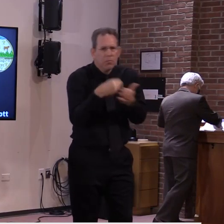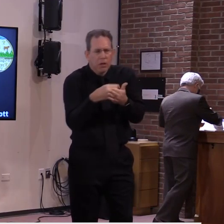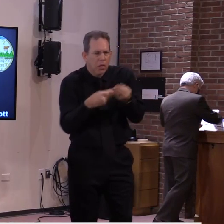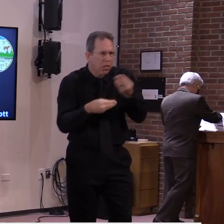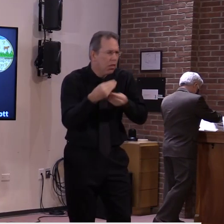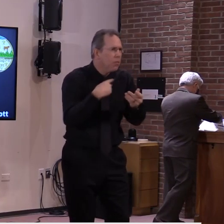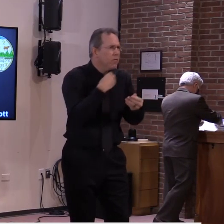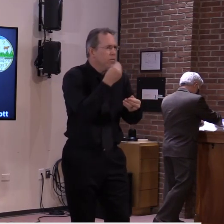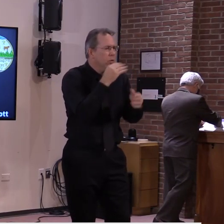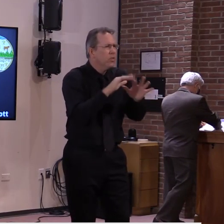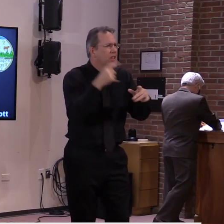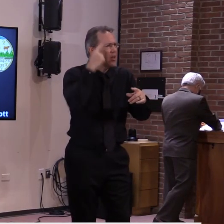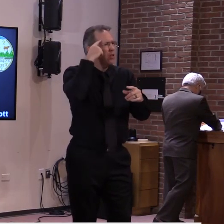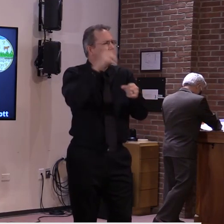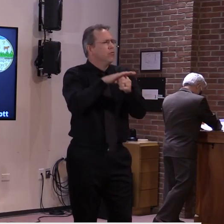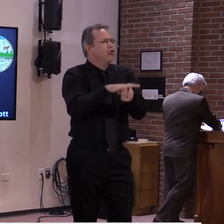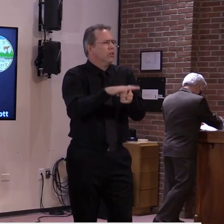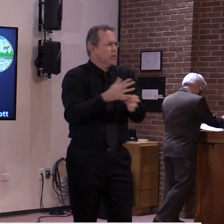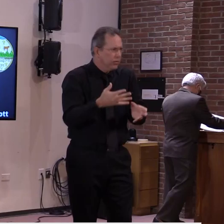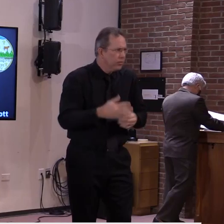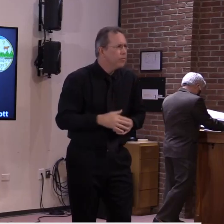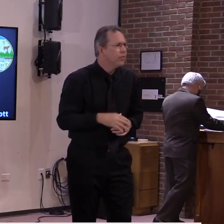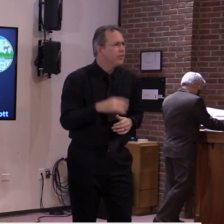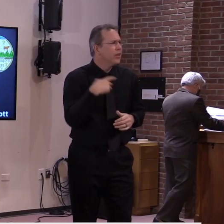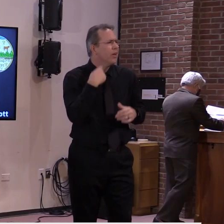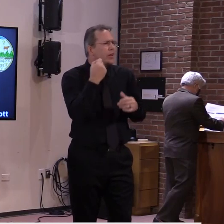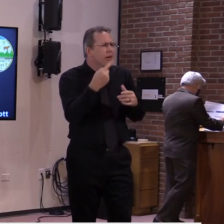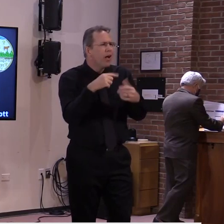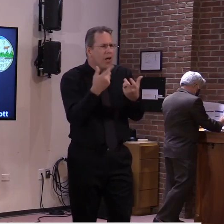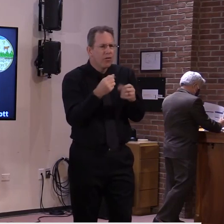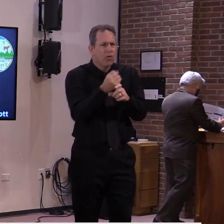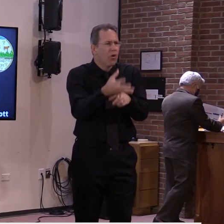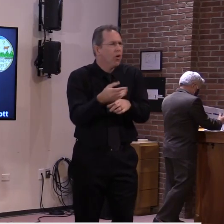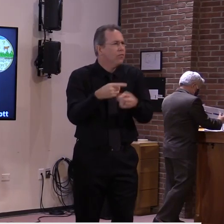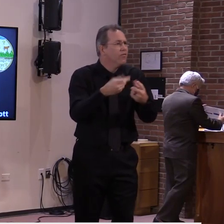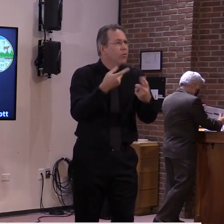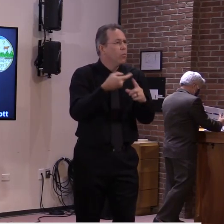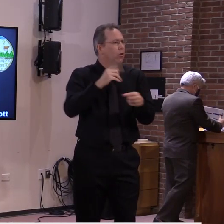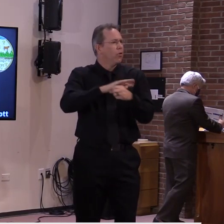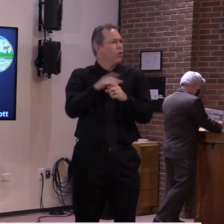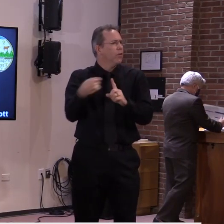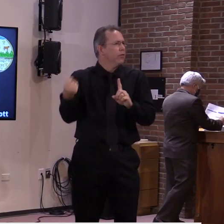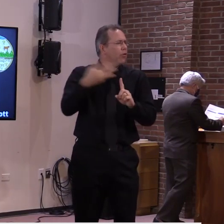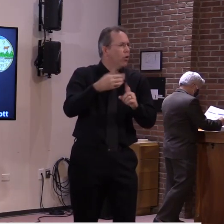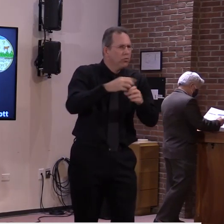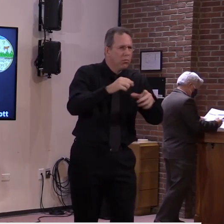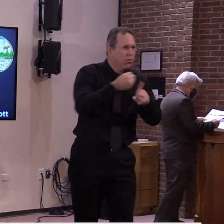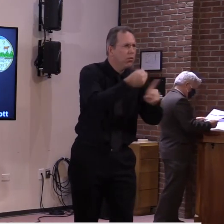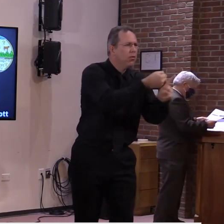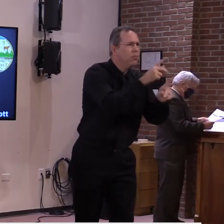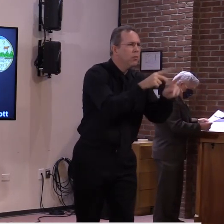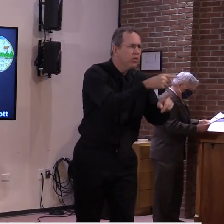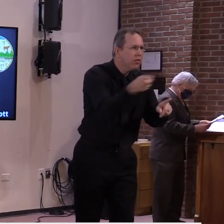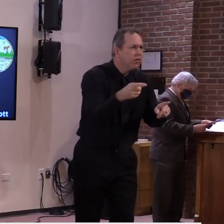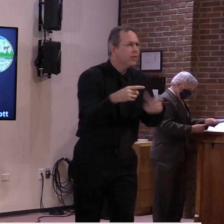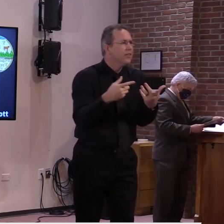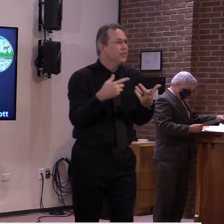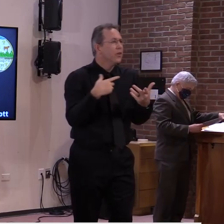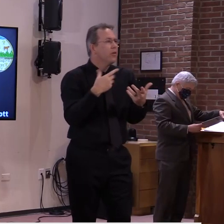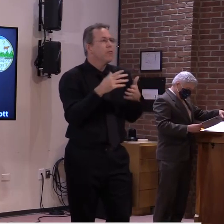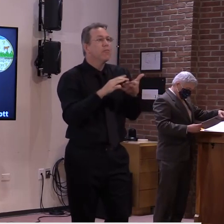different than other crises we've experienced as a state. This isn't a 24-hour storm. It's been